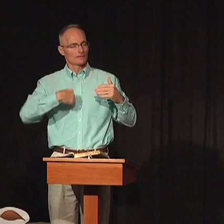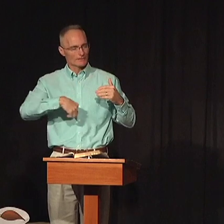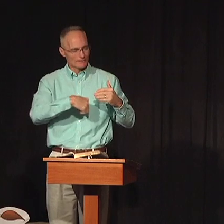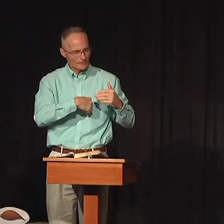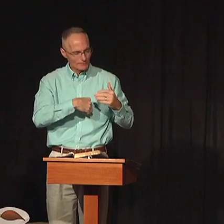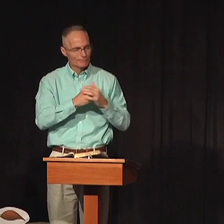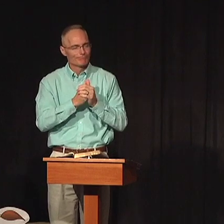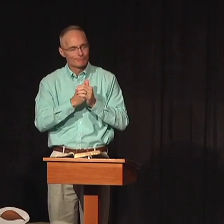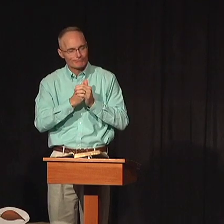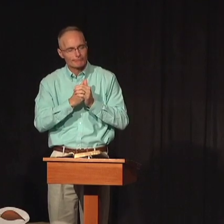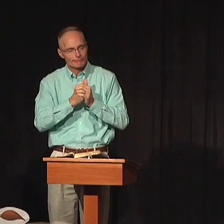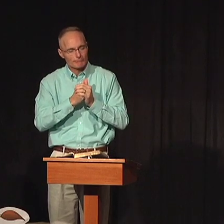for saving us.